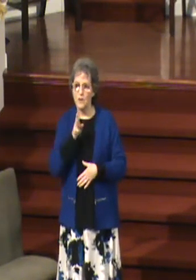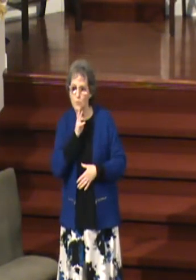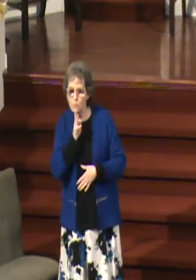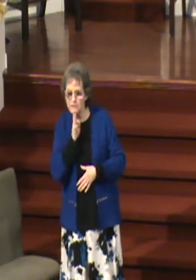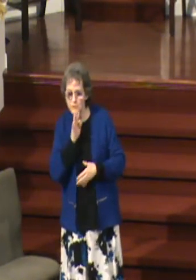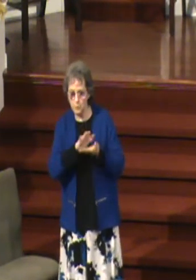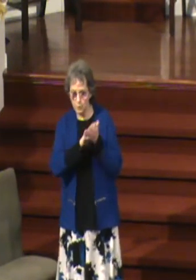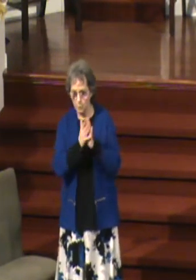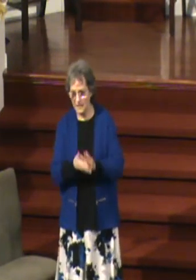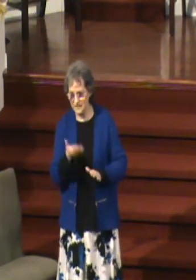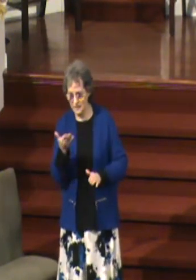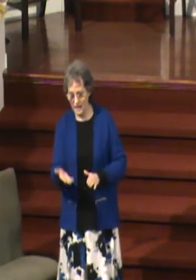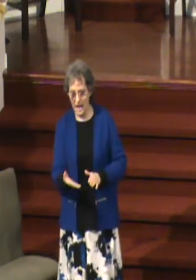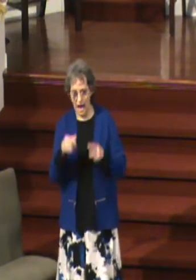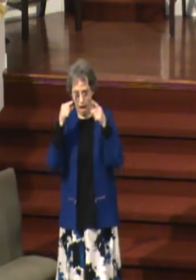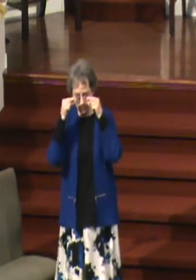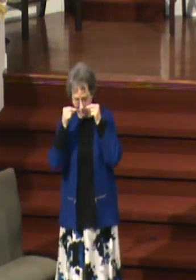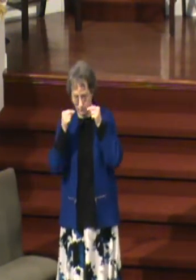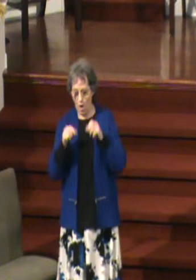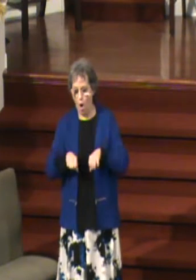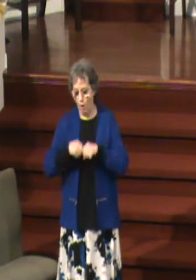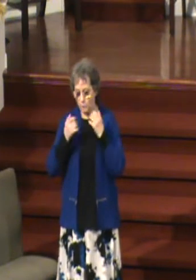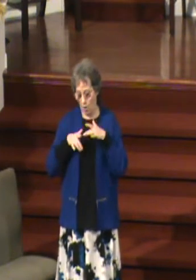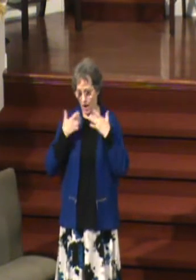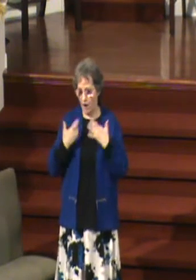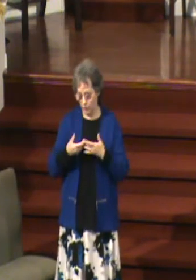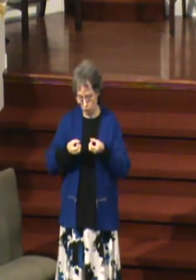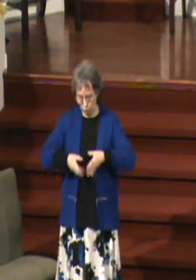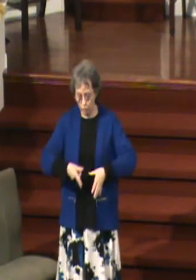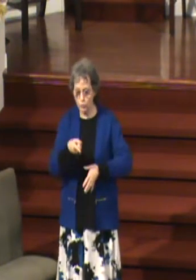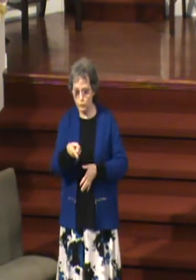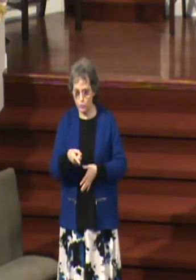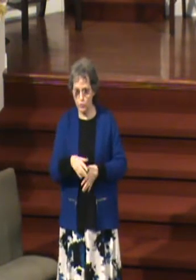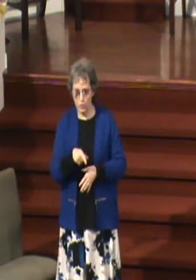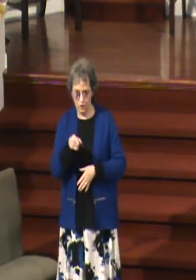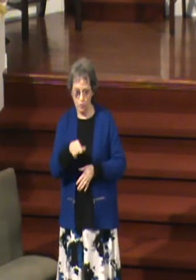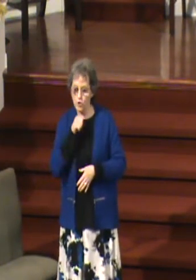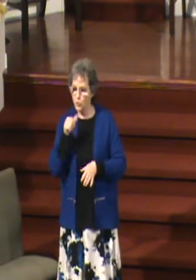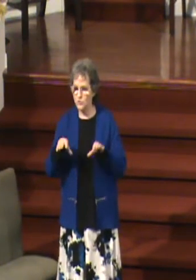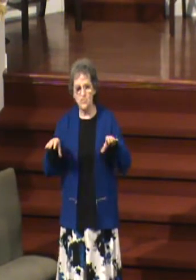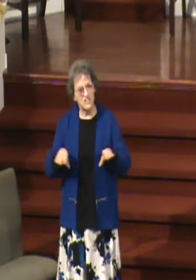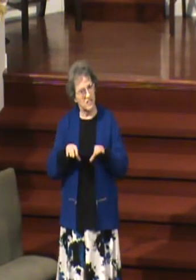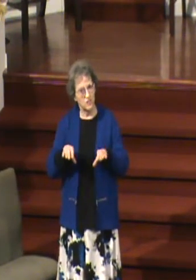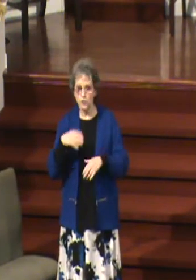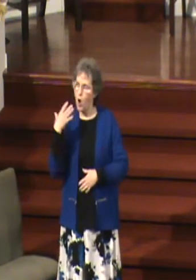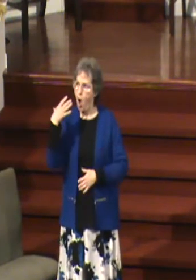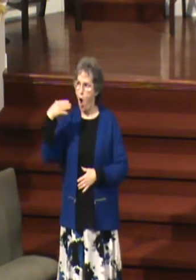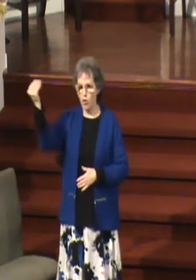thine." It broke our hearts to lose you, but you didn't go alone. A part of us went